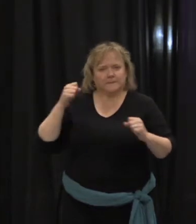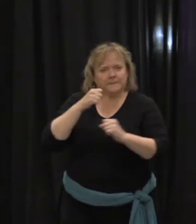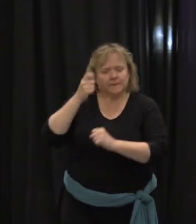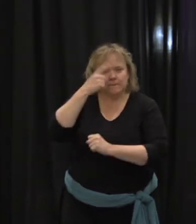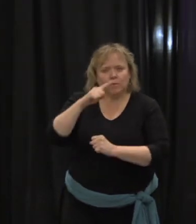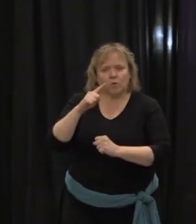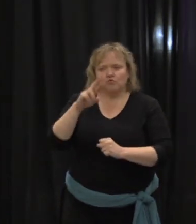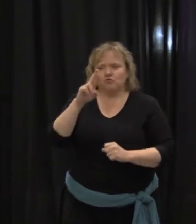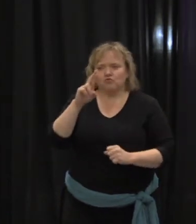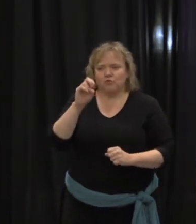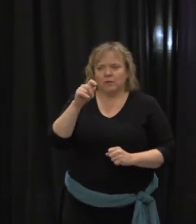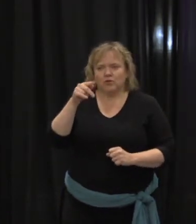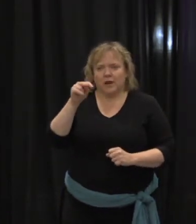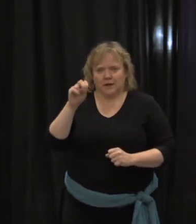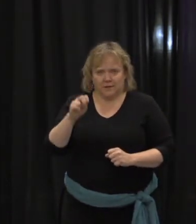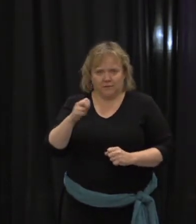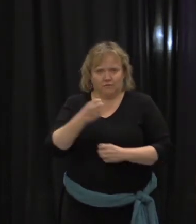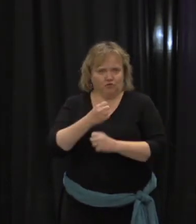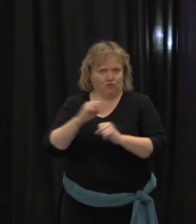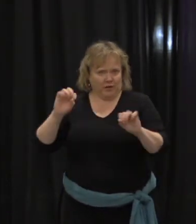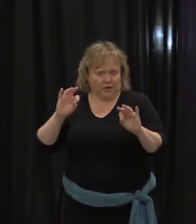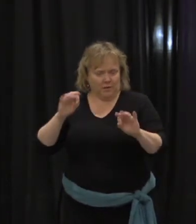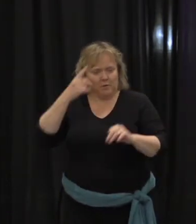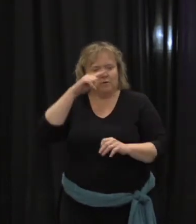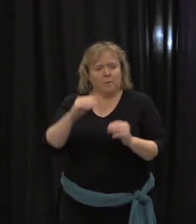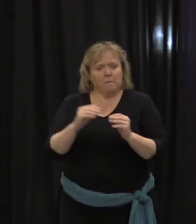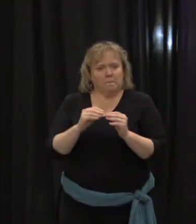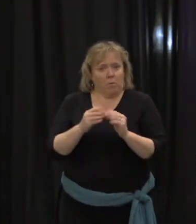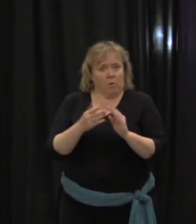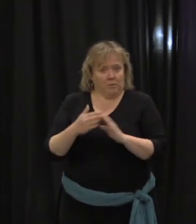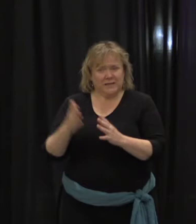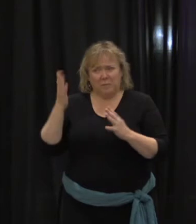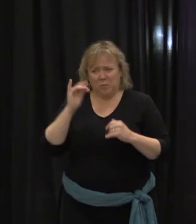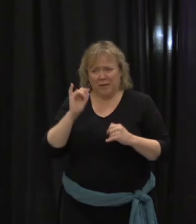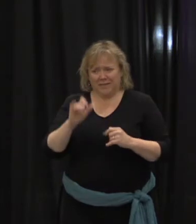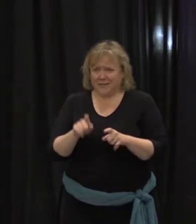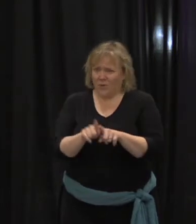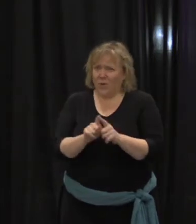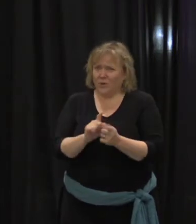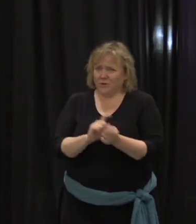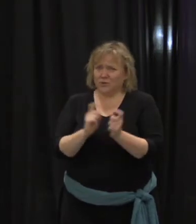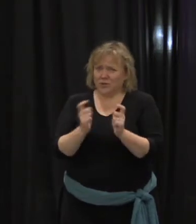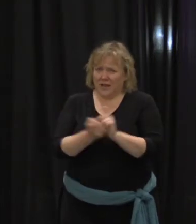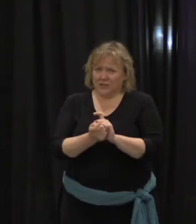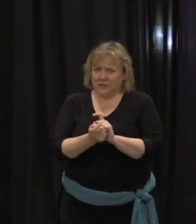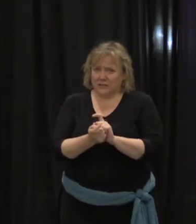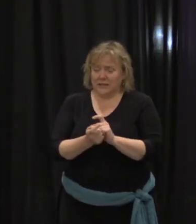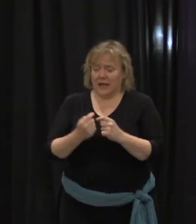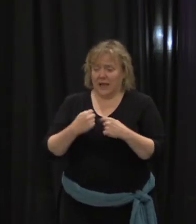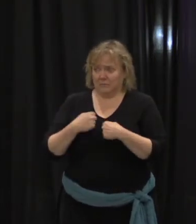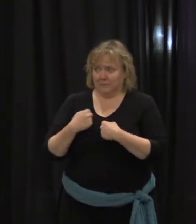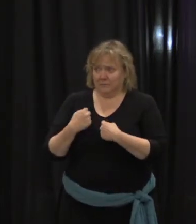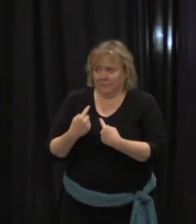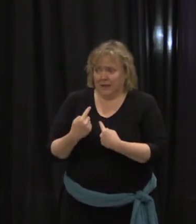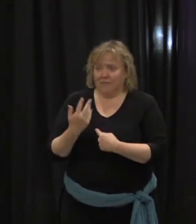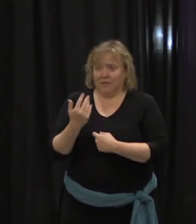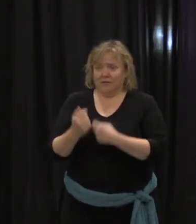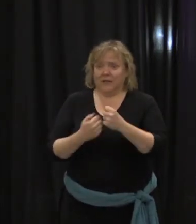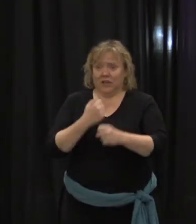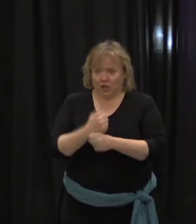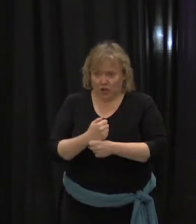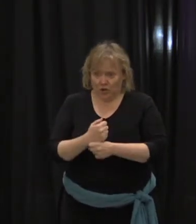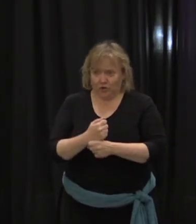more communities. And I also hope that some of this has changed as well, that in the 15 years that I've been gone from the